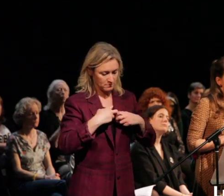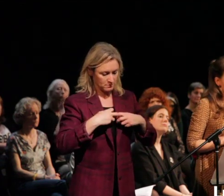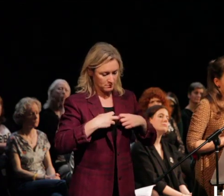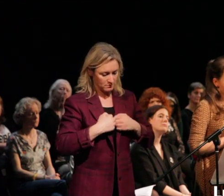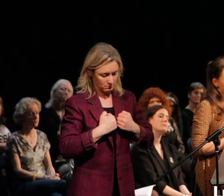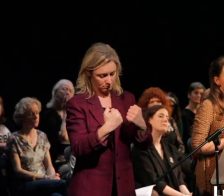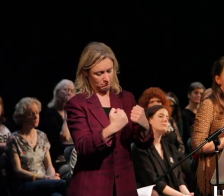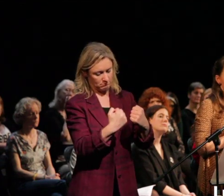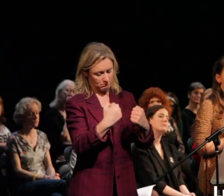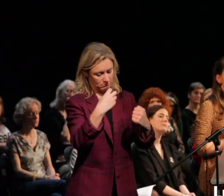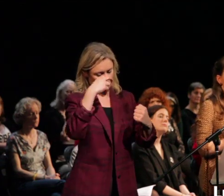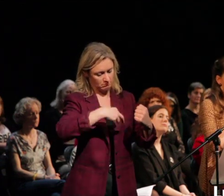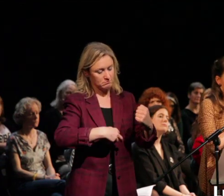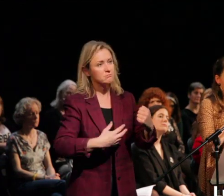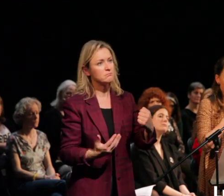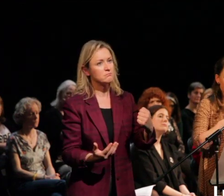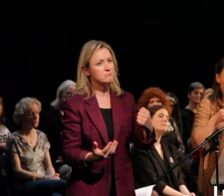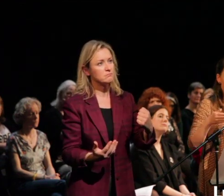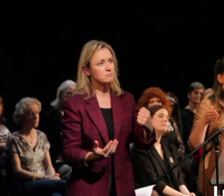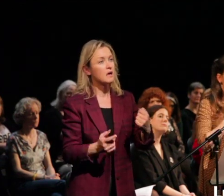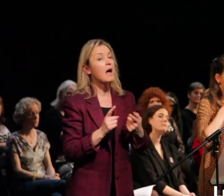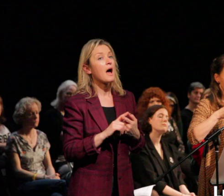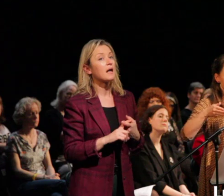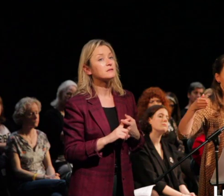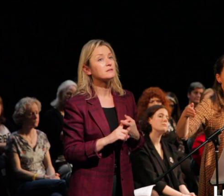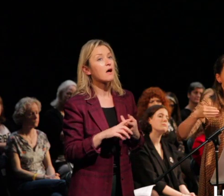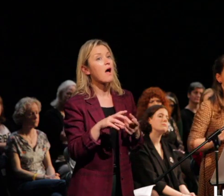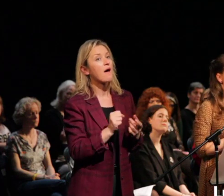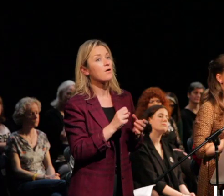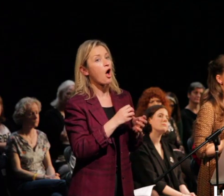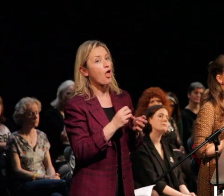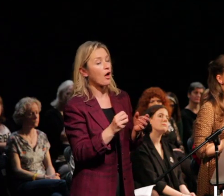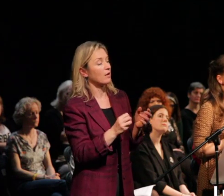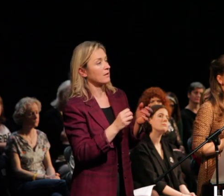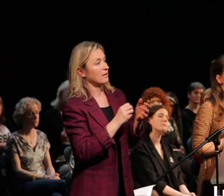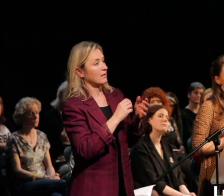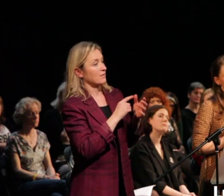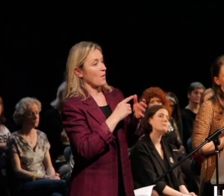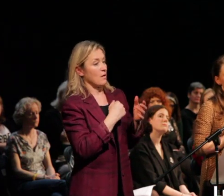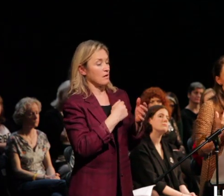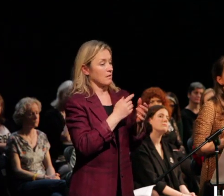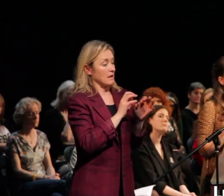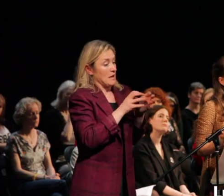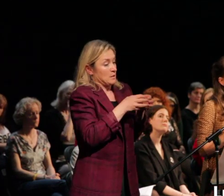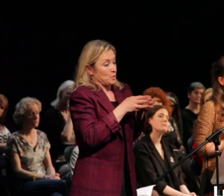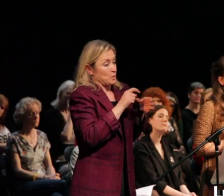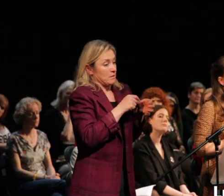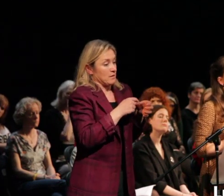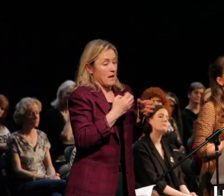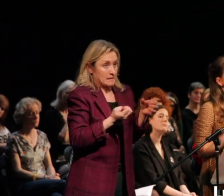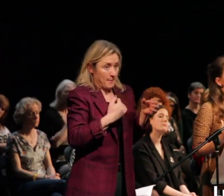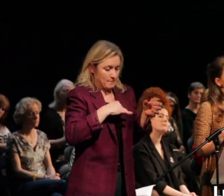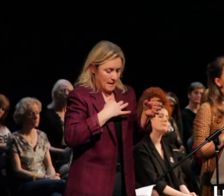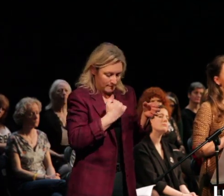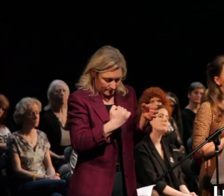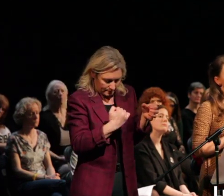Alongside their own line of inquiry, then, of course, there were the 10 other lines of inquiries of the other theatres. And what we would do over the course of the process